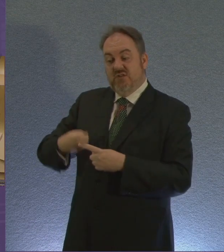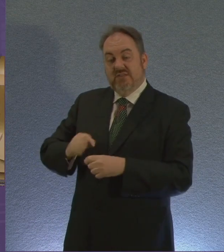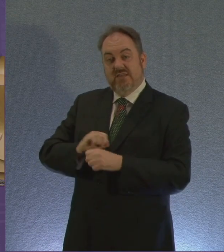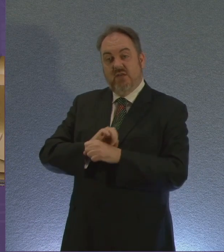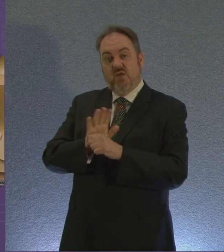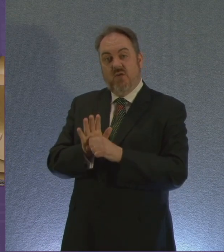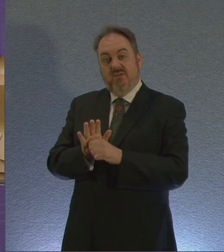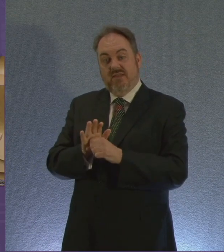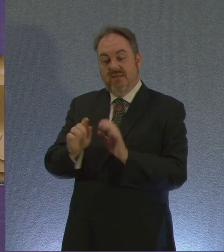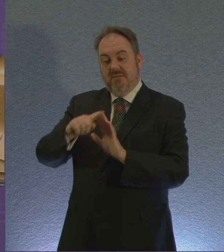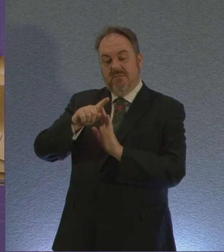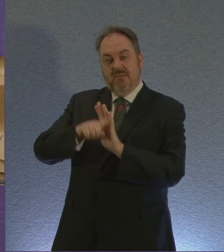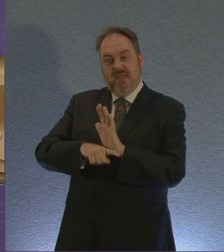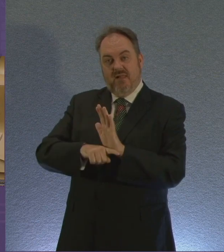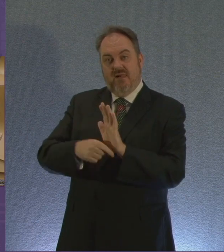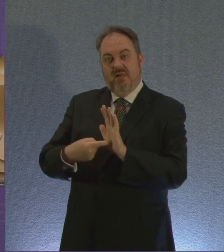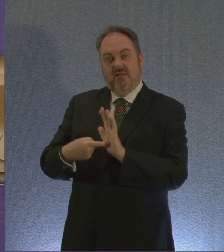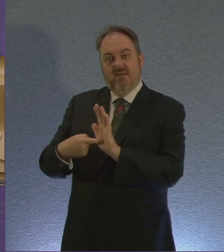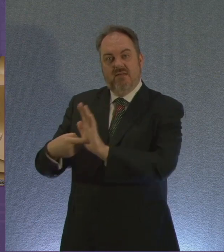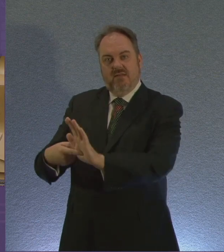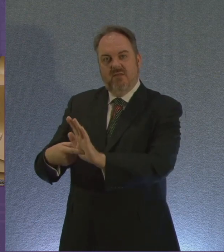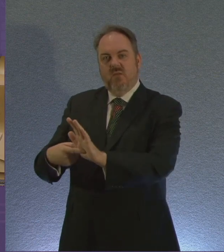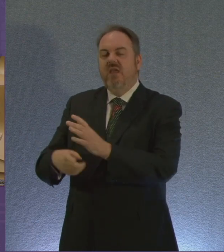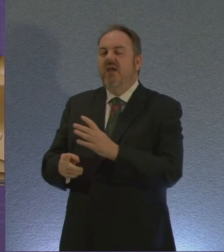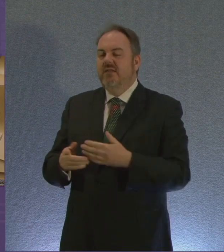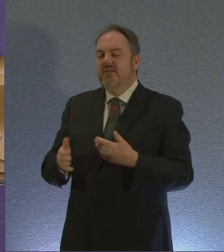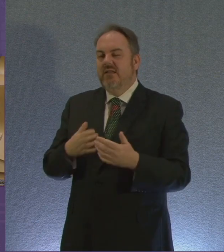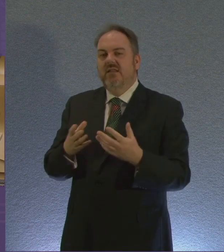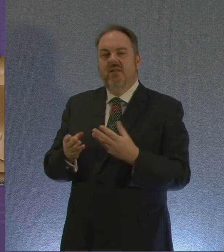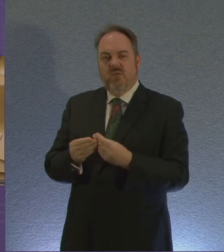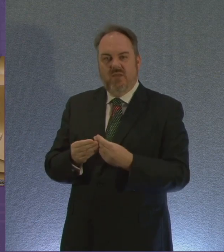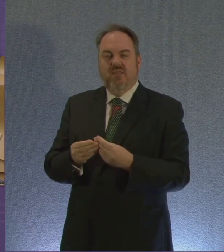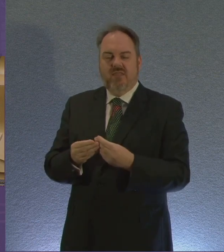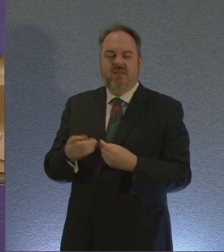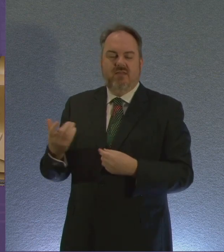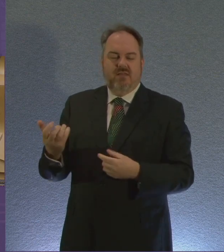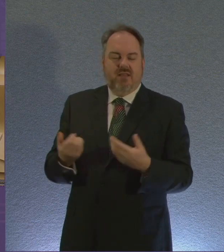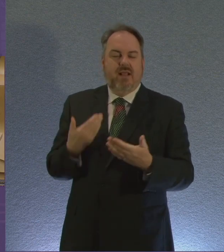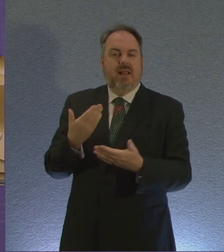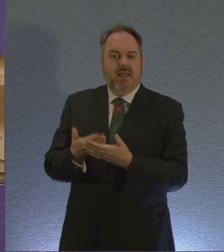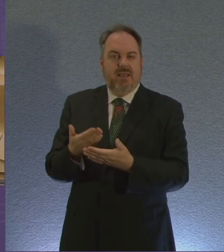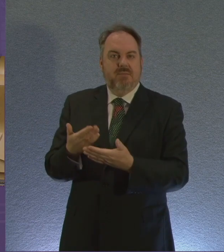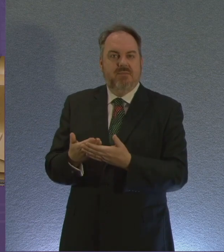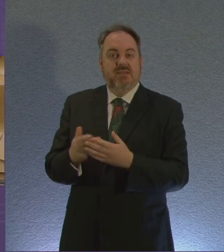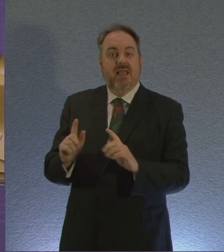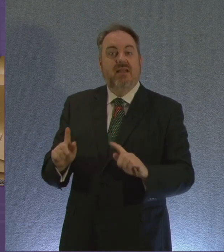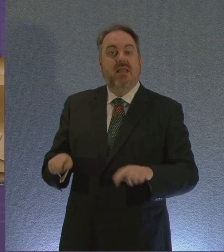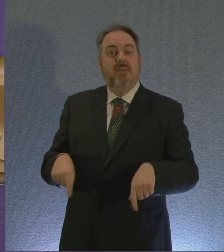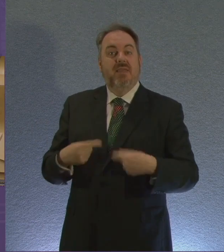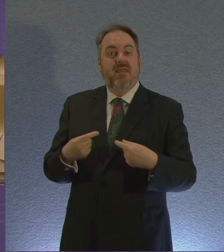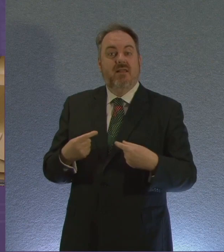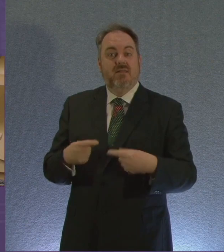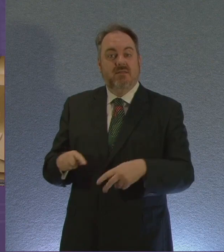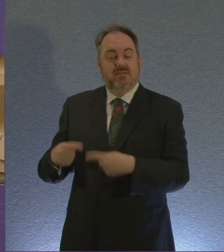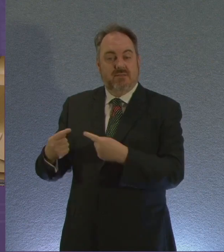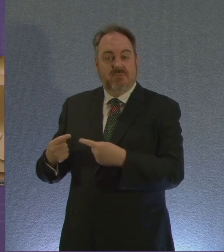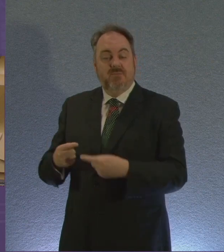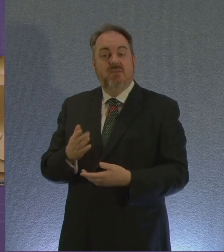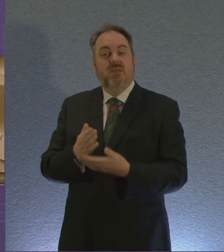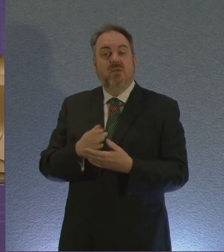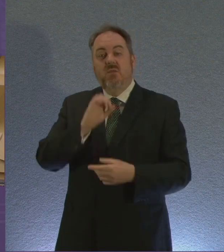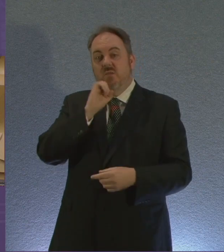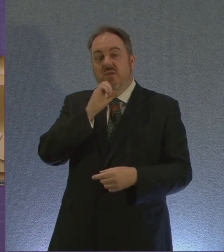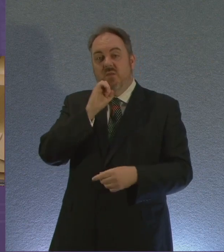today, allowing more time for redeterminations and appeals. To support our clients, regulations will come into force on